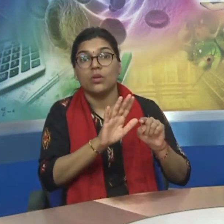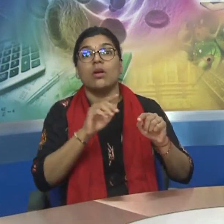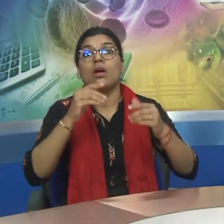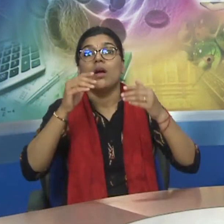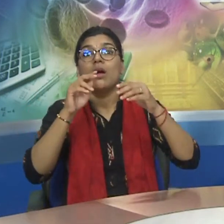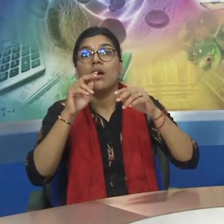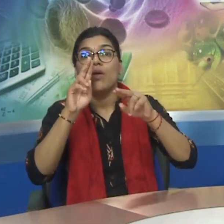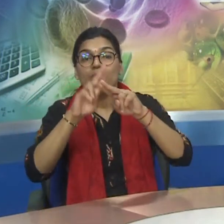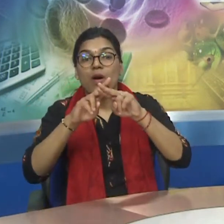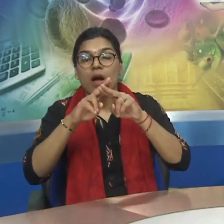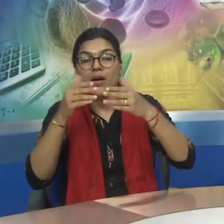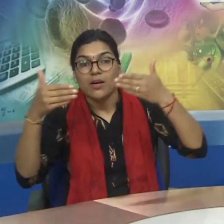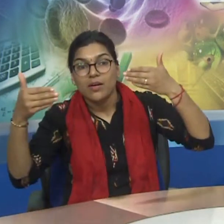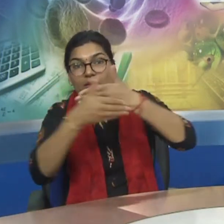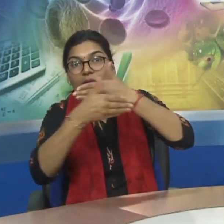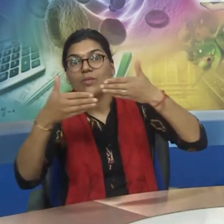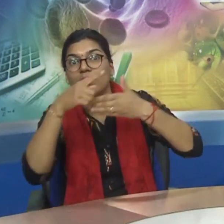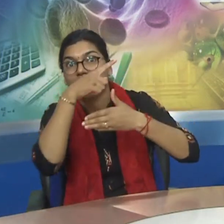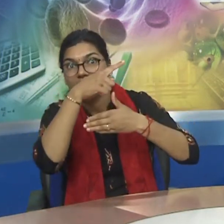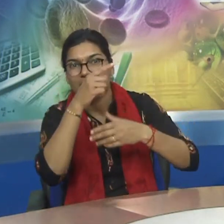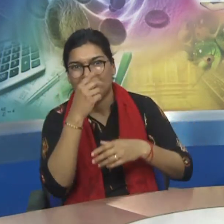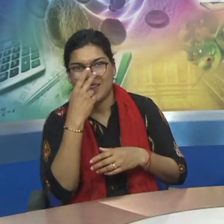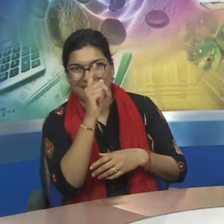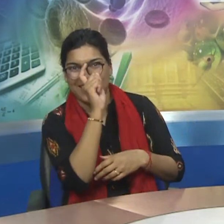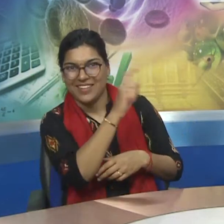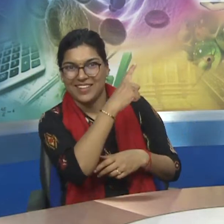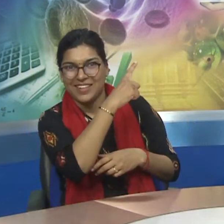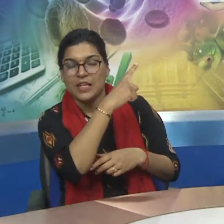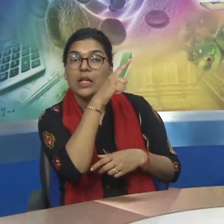can you use this freeze panes option.